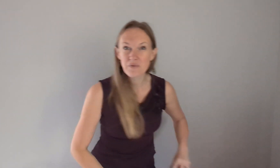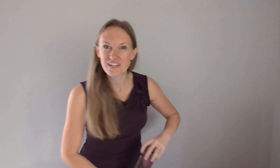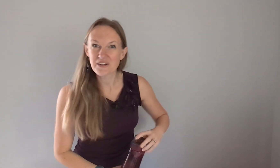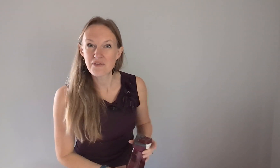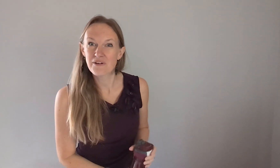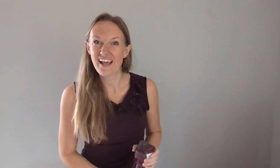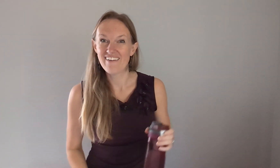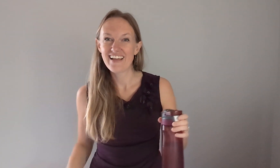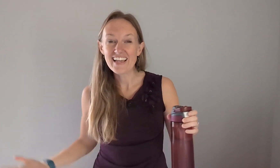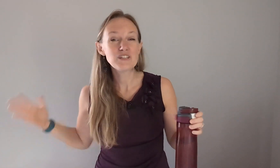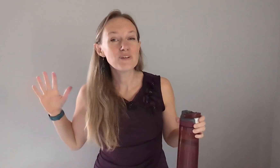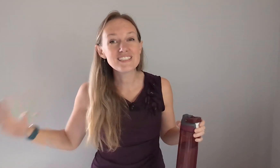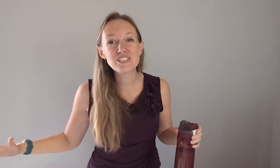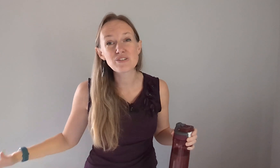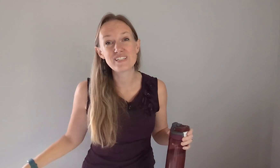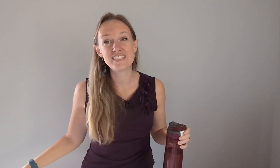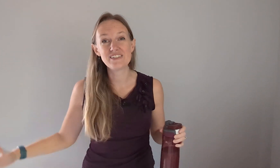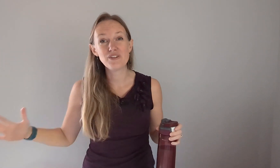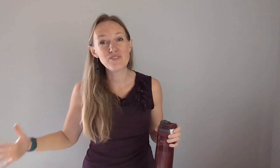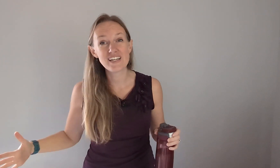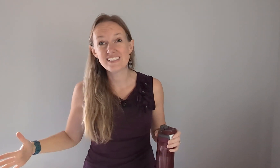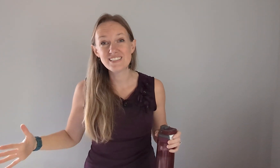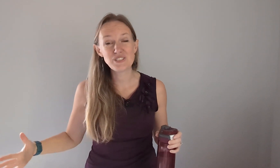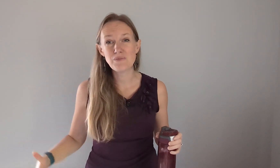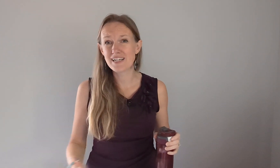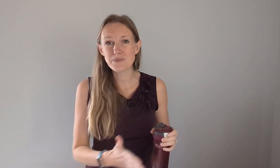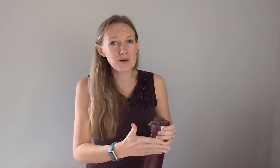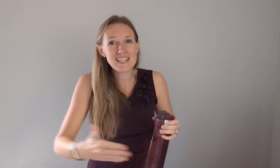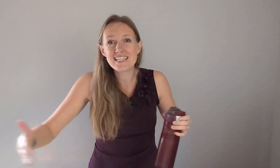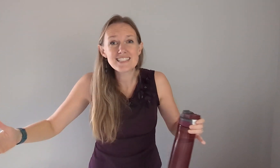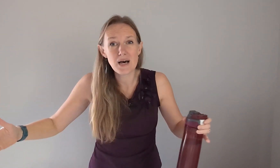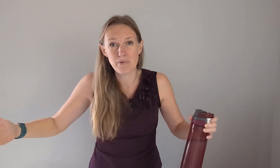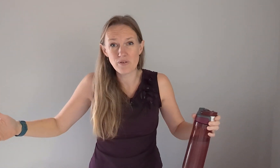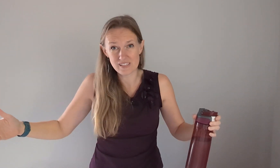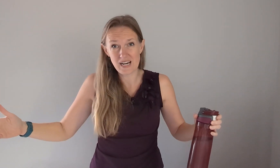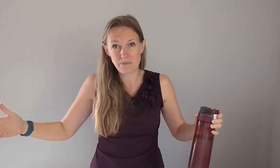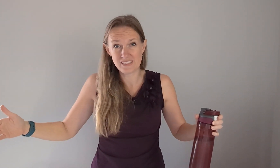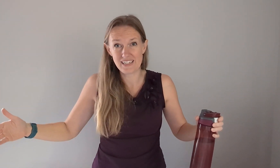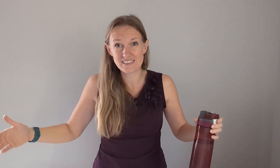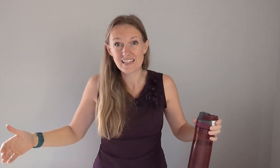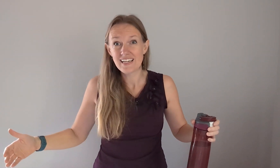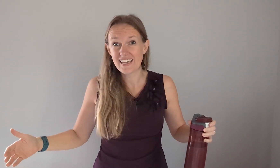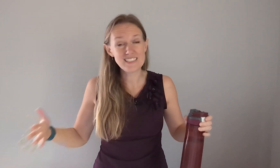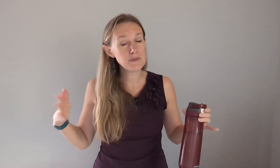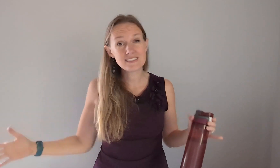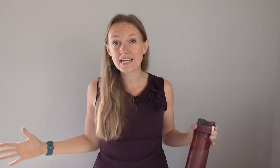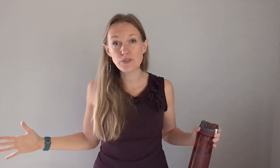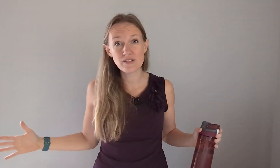We're going to do 3 now. Okay, don't get discouraged. If you find this is too much, break this up over a couple days. Okay, just because I do it in